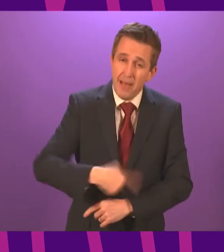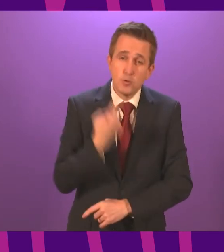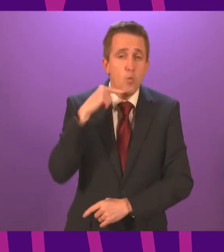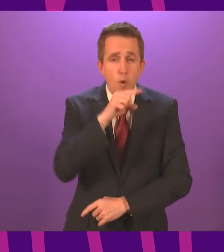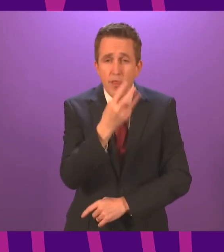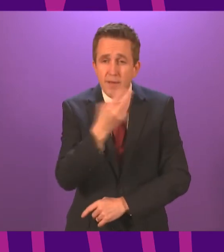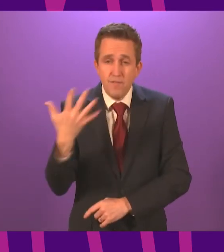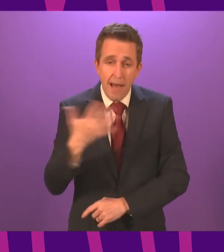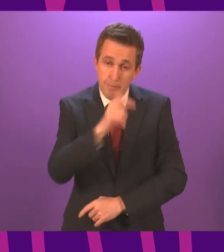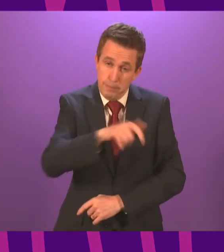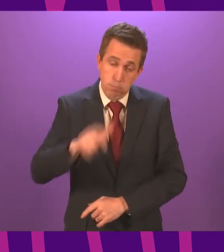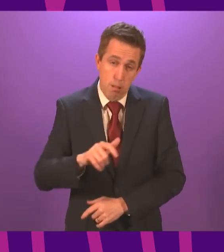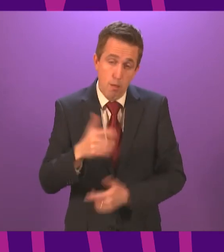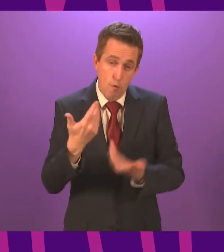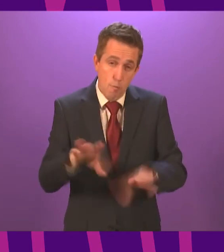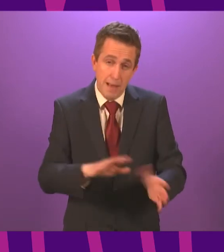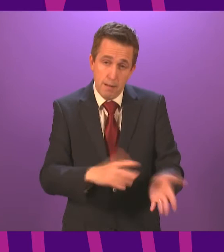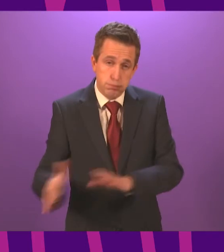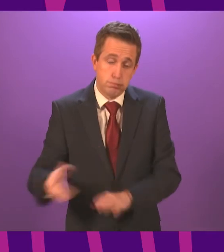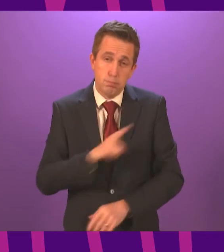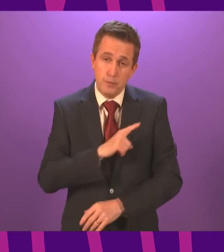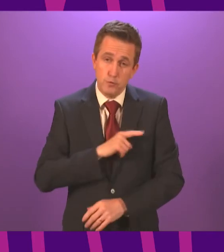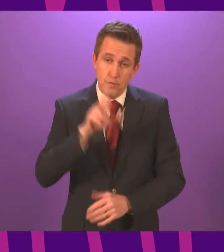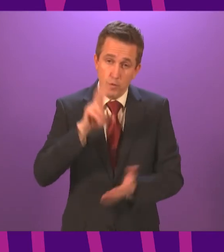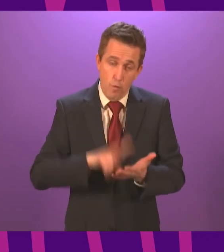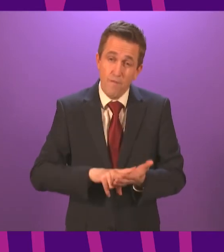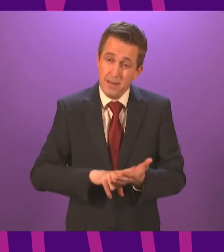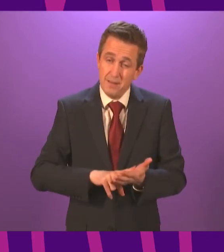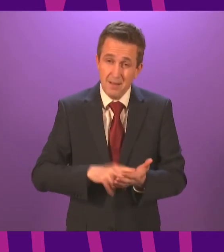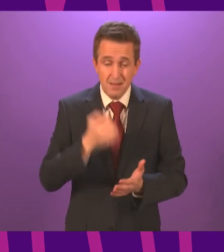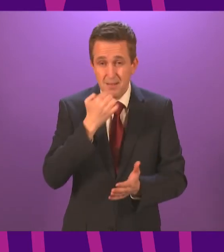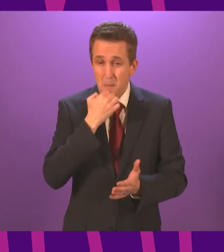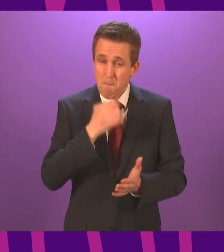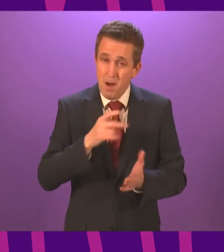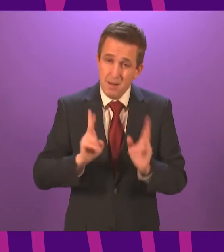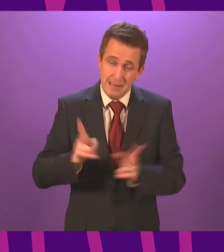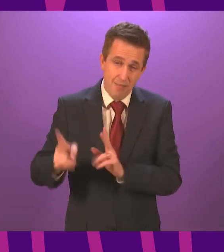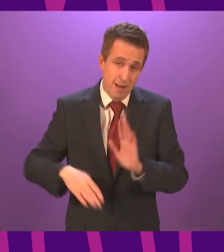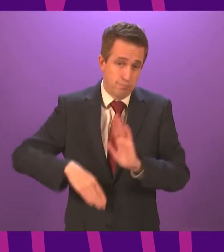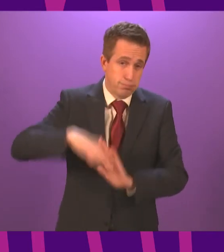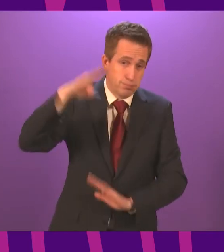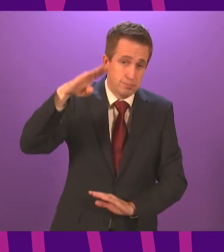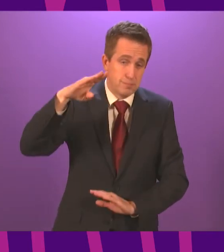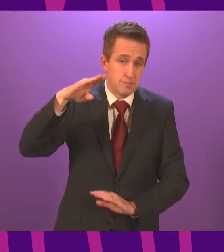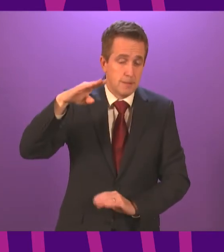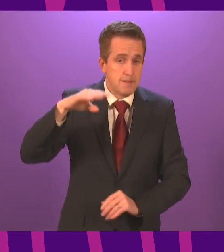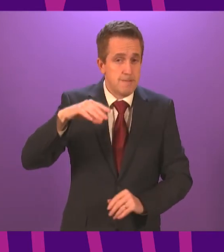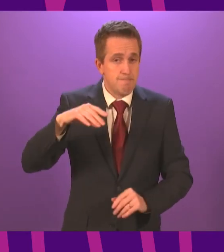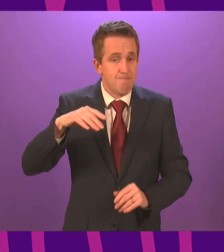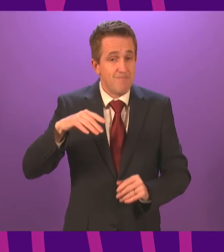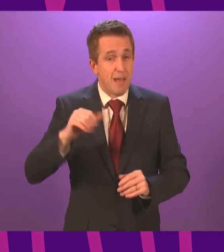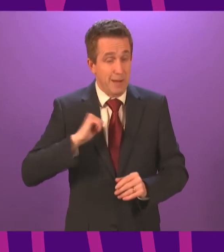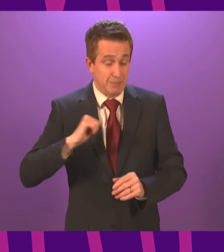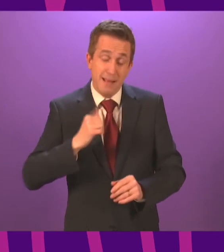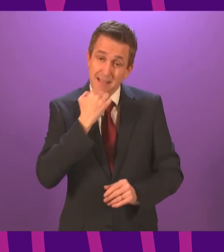5,135 lives lost in Scotland to this virus, one of the worst death rates in the world. A terrible toll that is likely